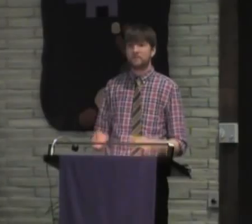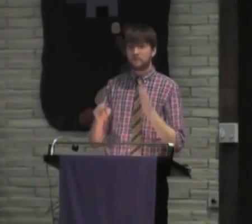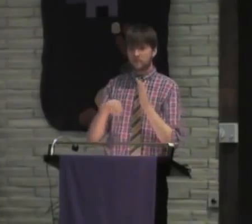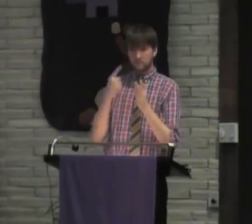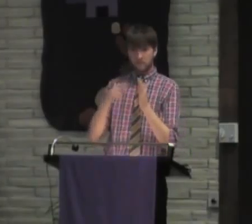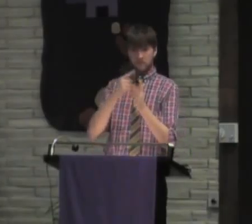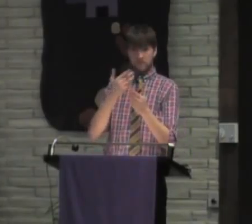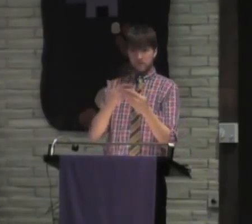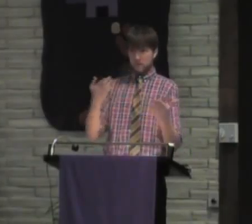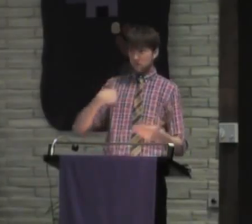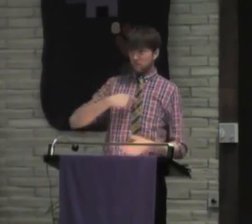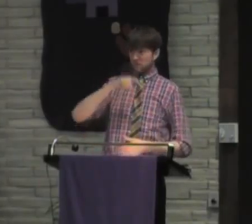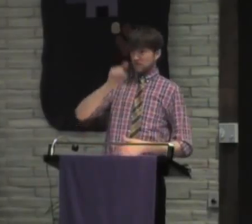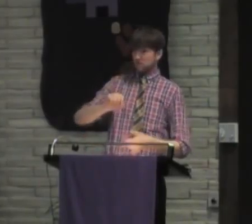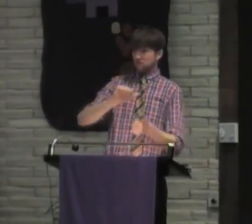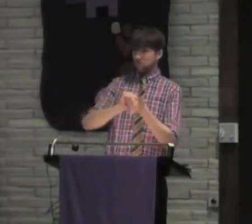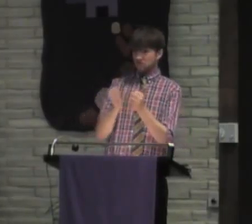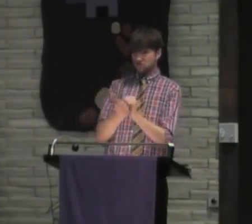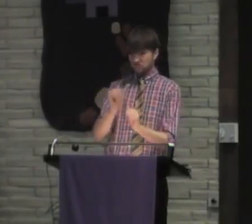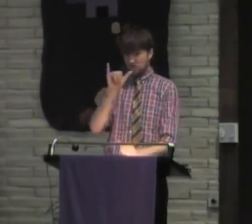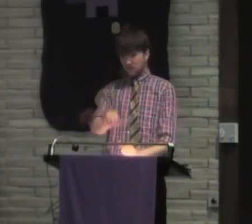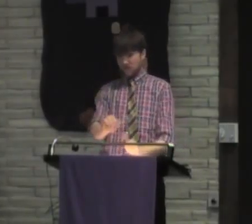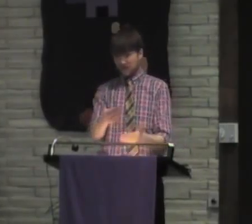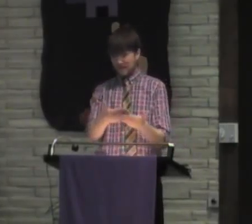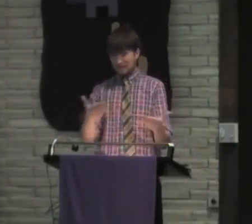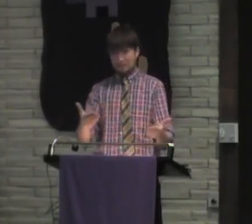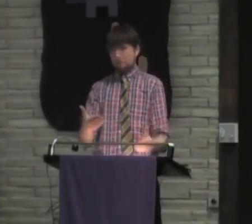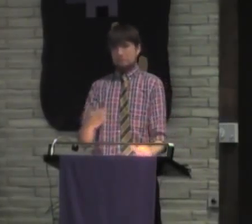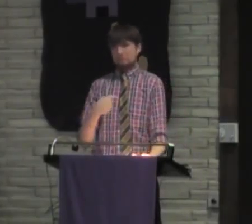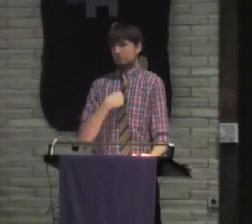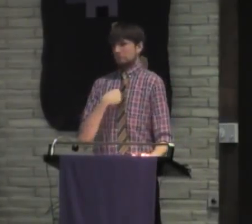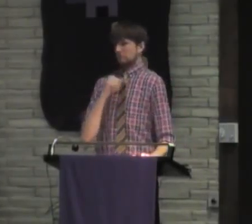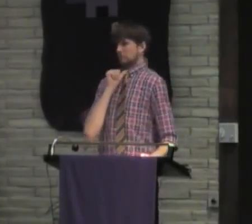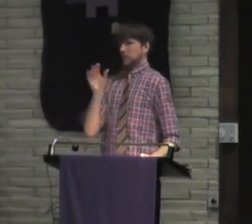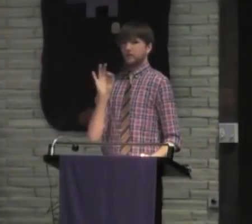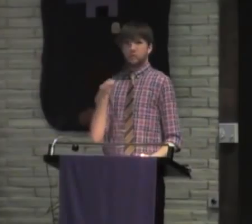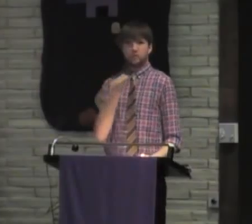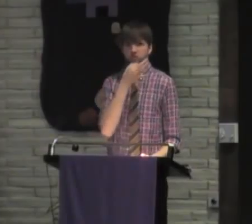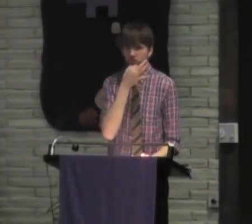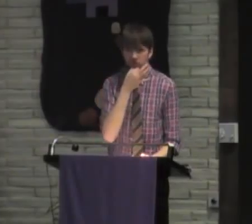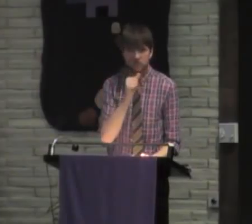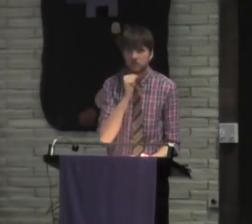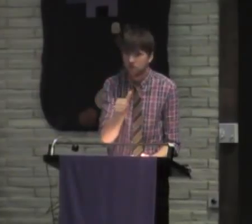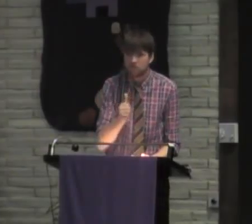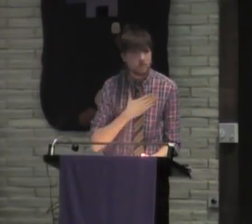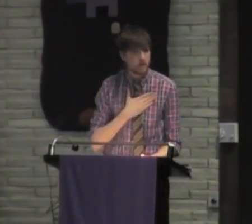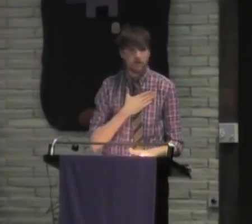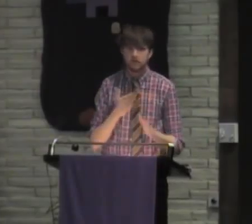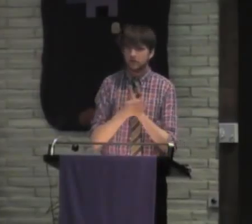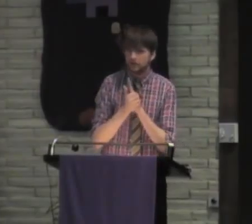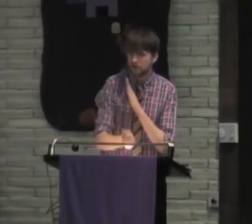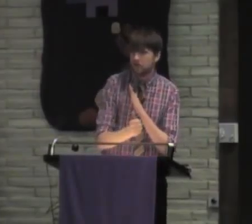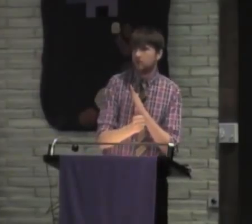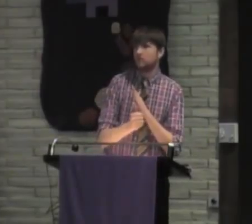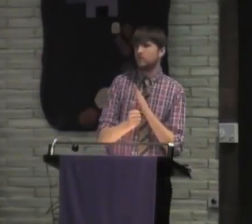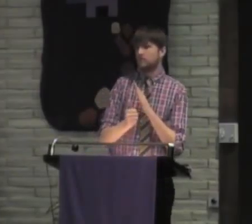Person who made perfumes got involved with rebuilding this wall. You could easily say, oh, I don't know how to do this stuff. This is not